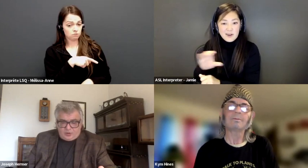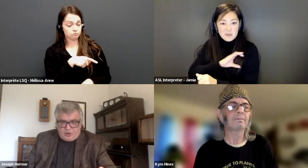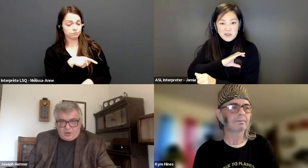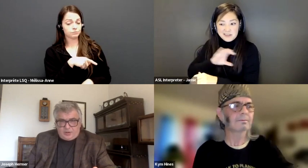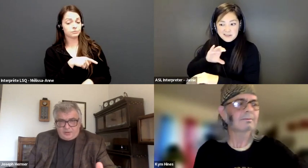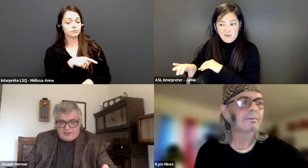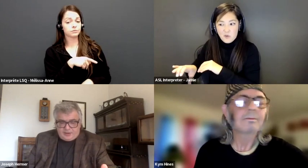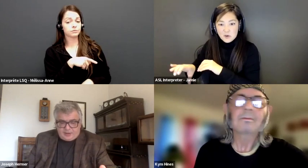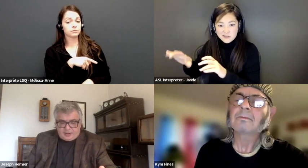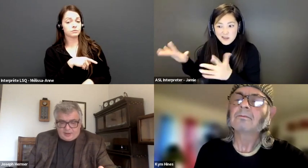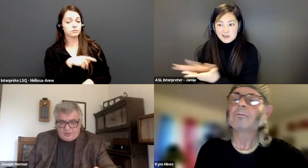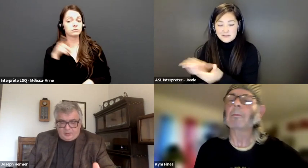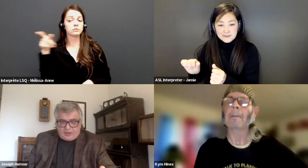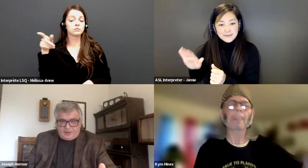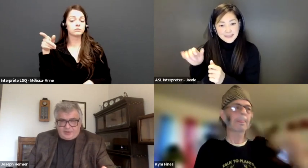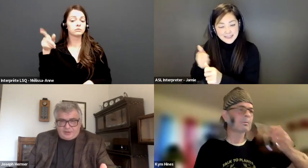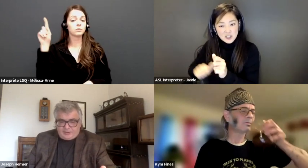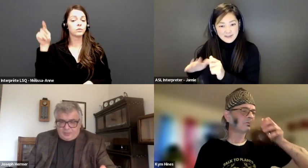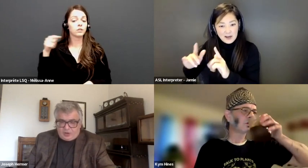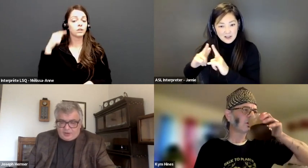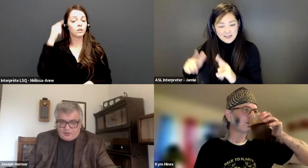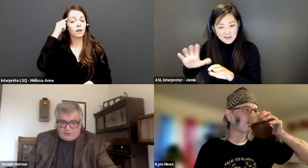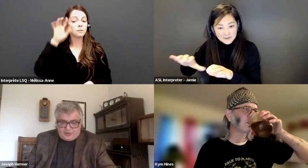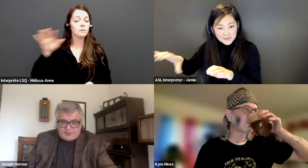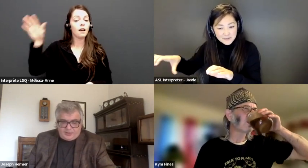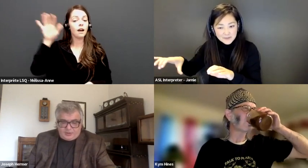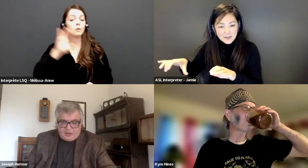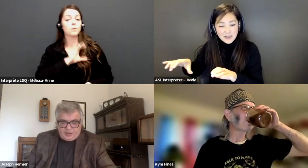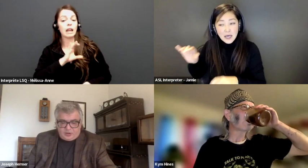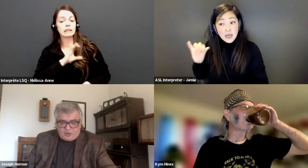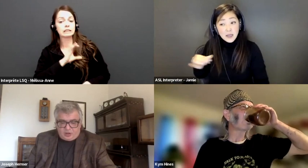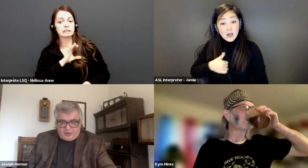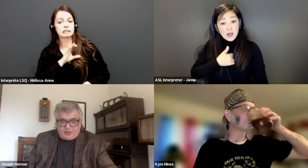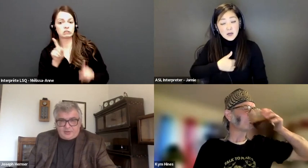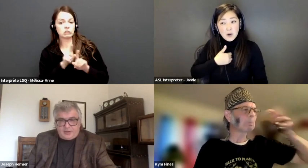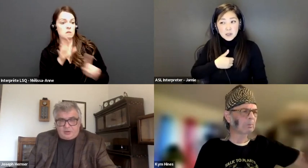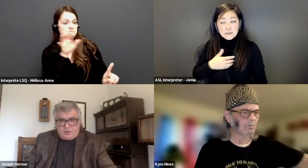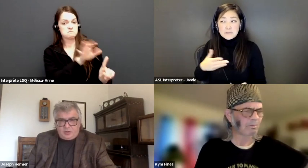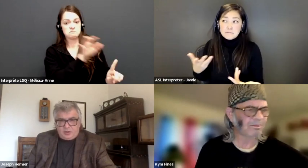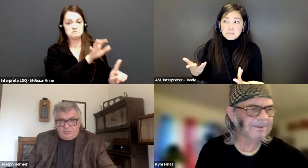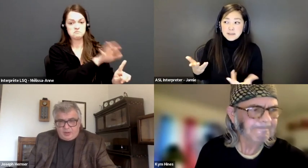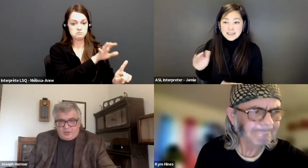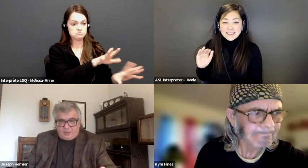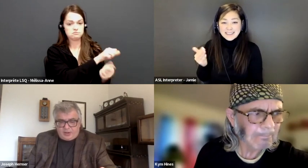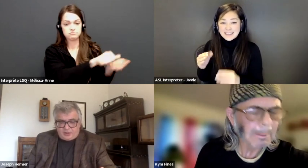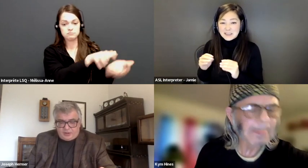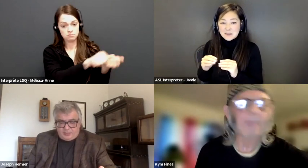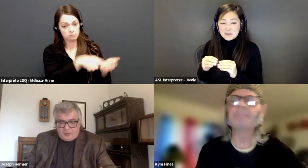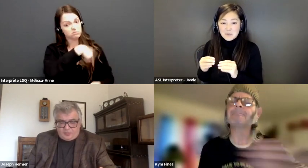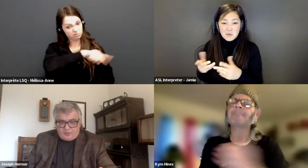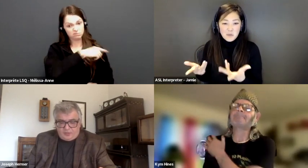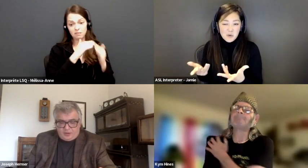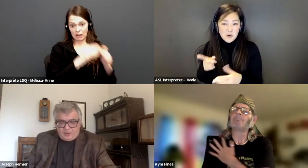time goes on since then, I really regret to say this apology really seems to look like a cynical public